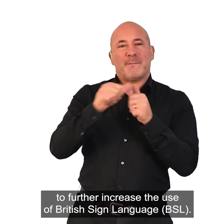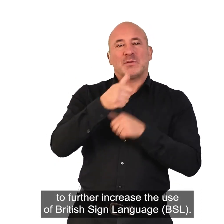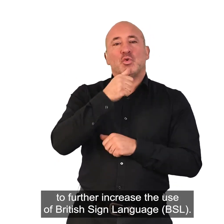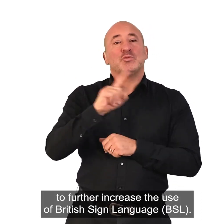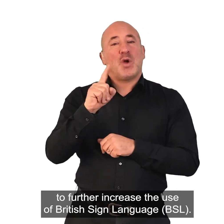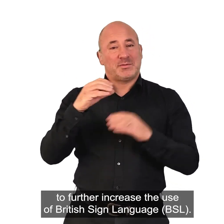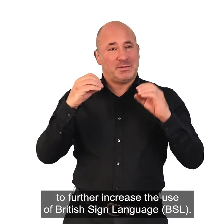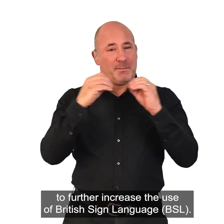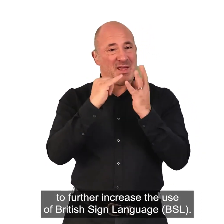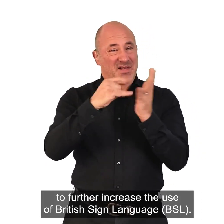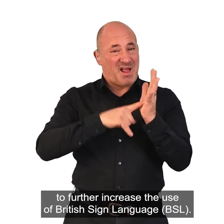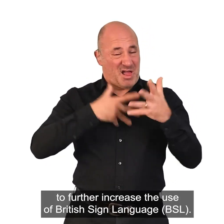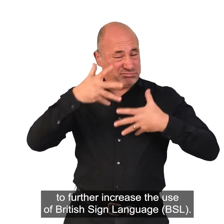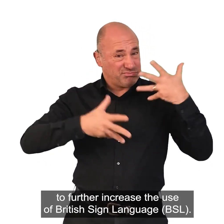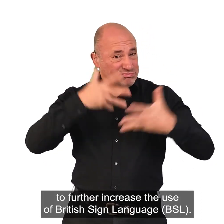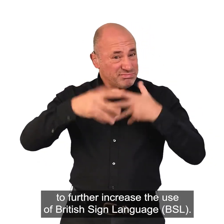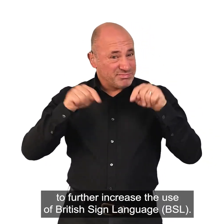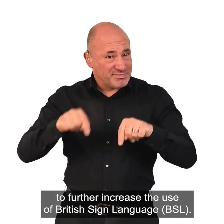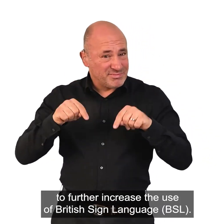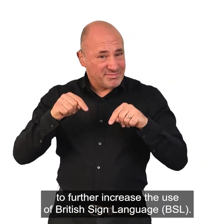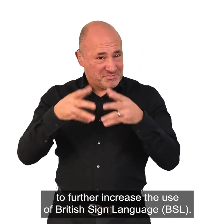the use of British Sign Language, BSL.